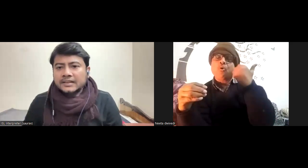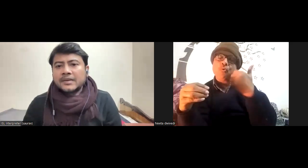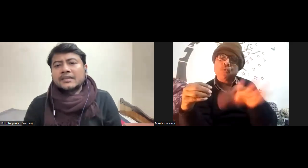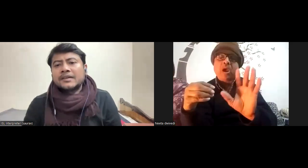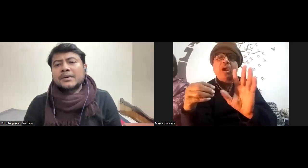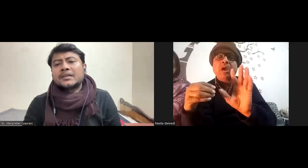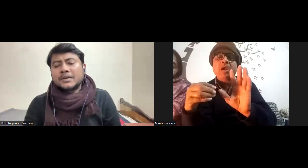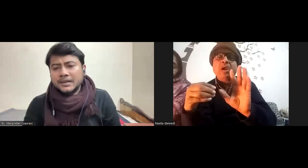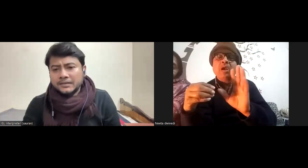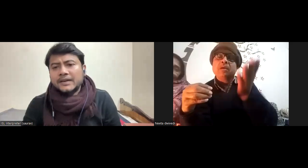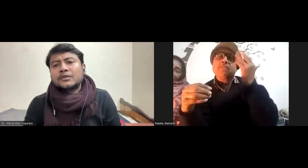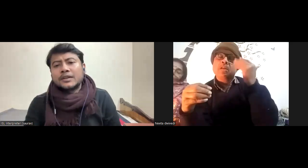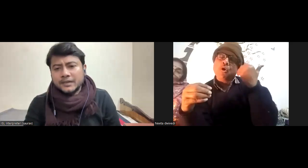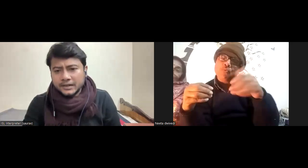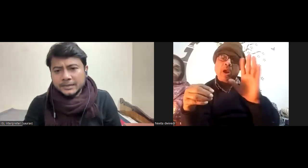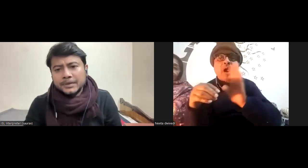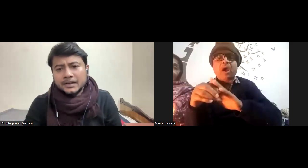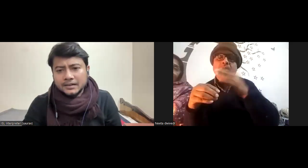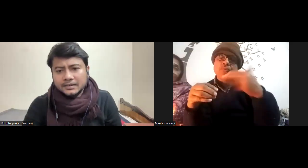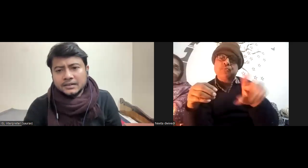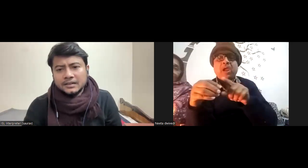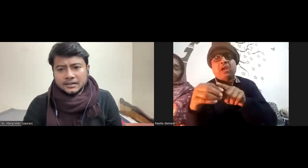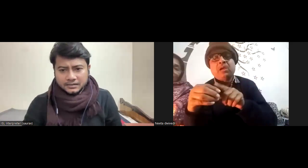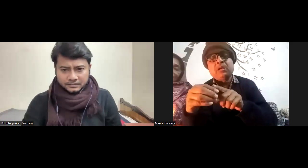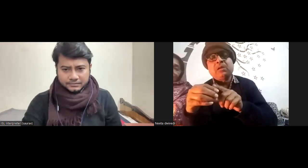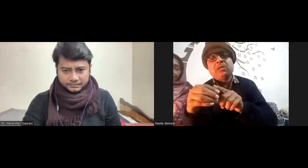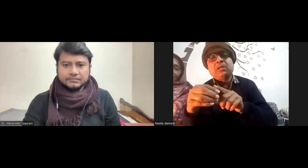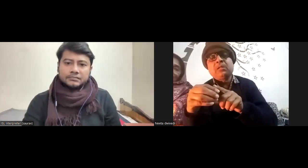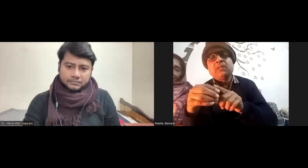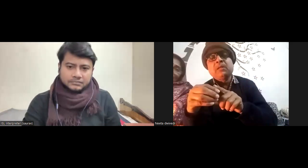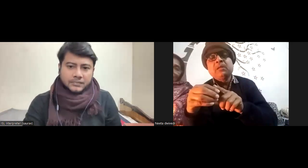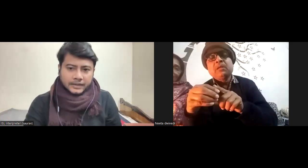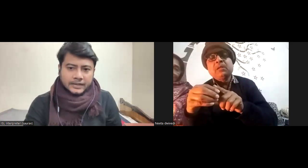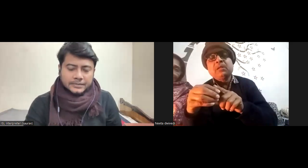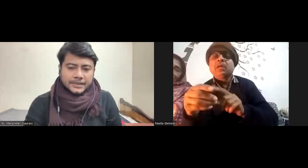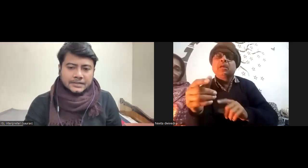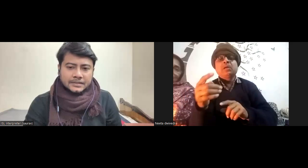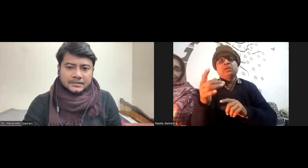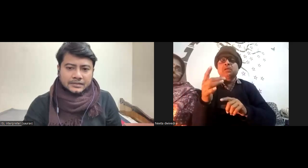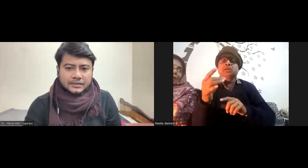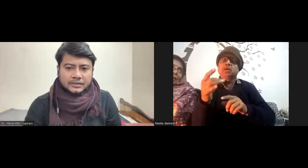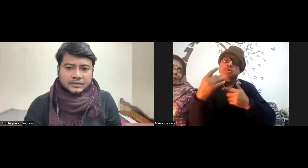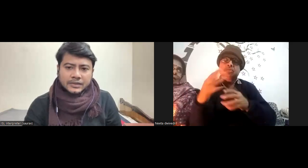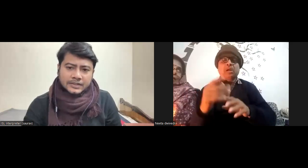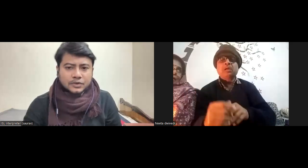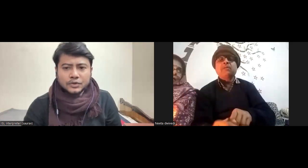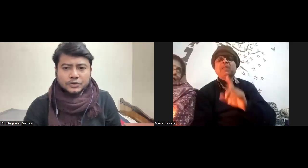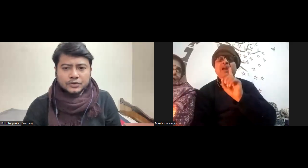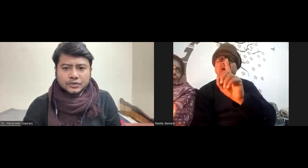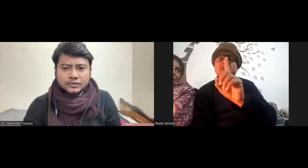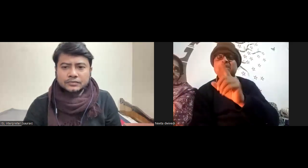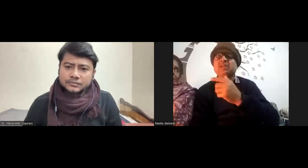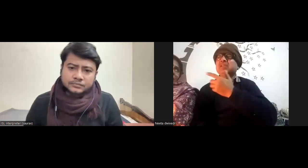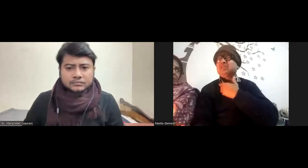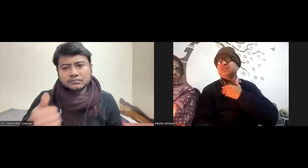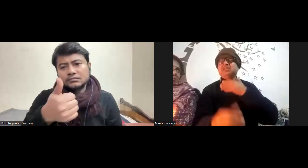I think someone in the family, somebody went to Vrindavan and dipped that Uh-huh. his beads. Yeah, yeah, So yeah. it's good So to that use, is